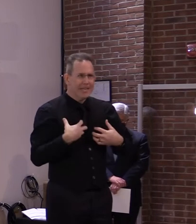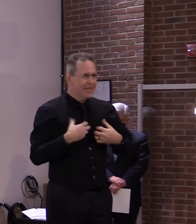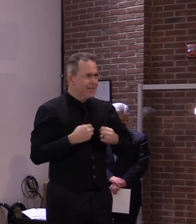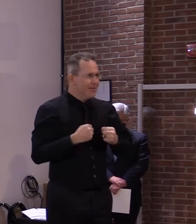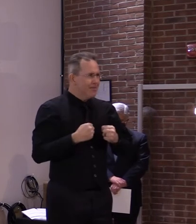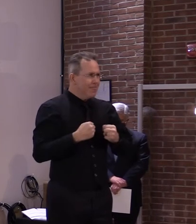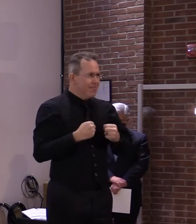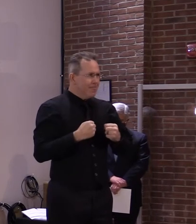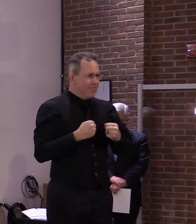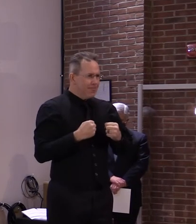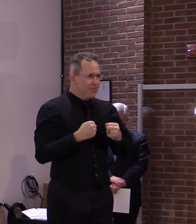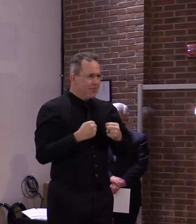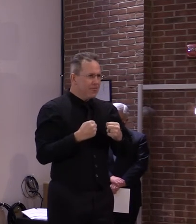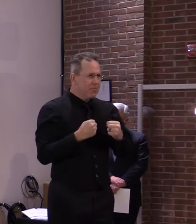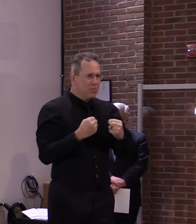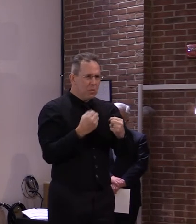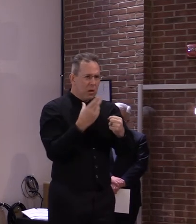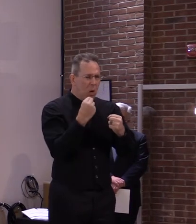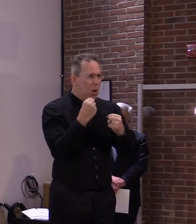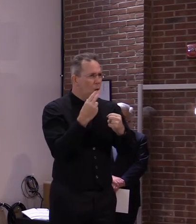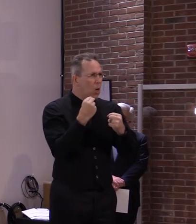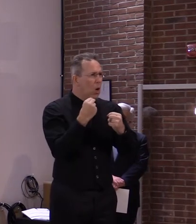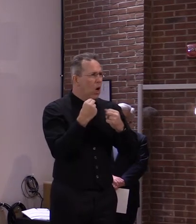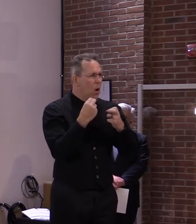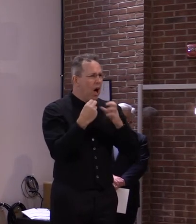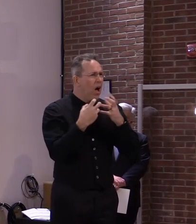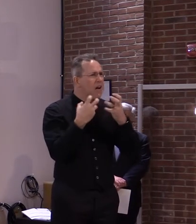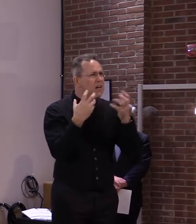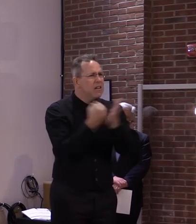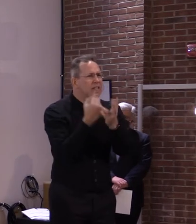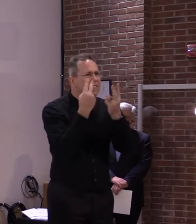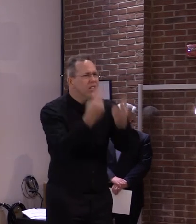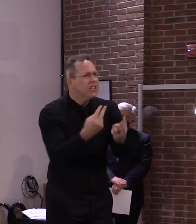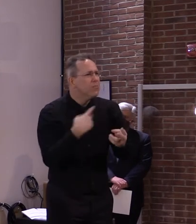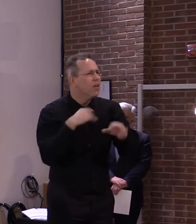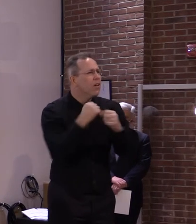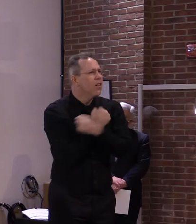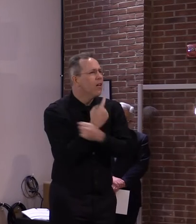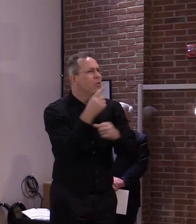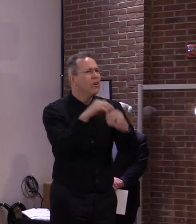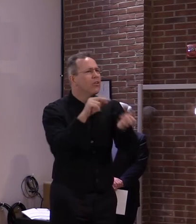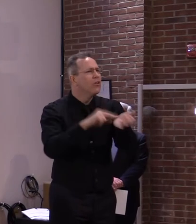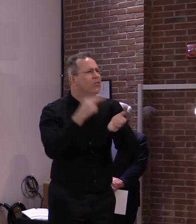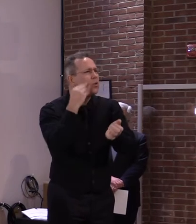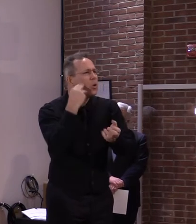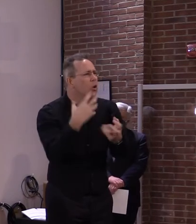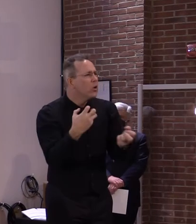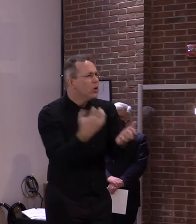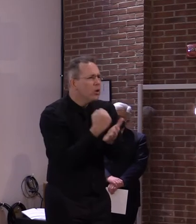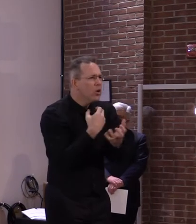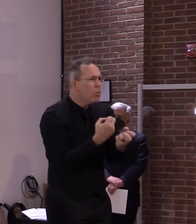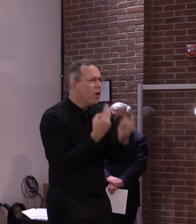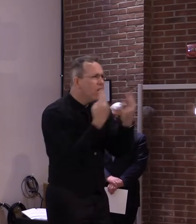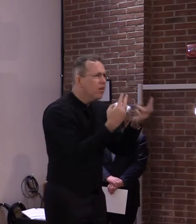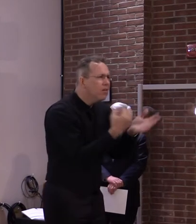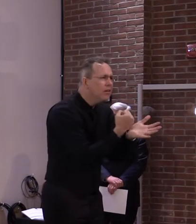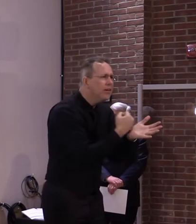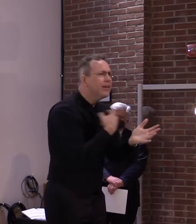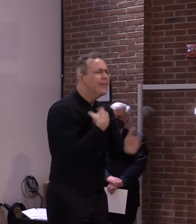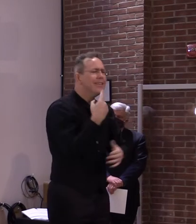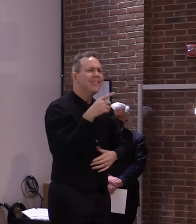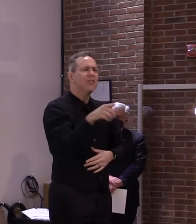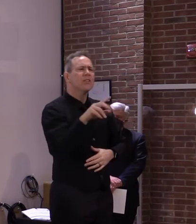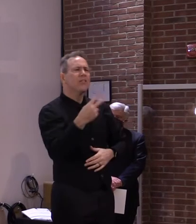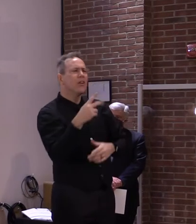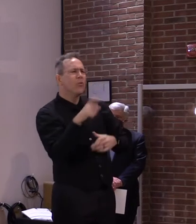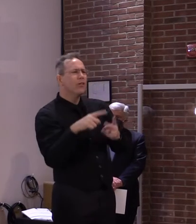hospitals or long-term care facilities but the second part deals with new freedoms so if you're in a long-term care facility and not only